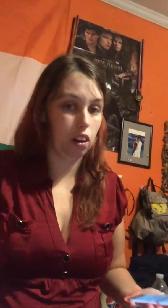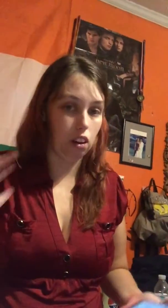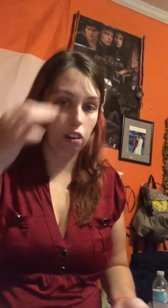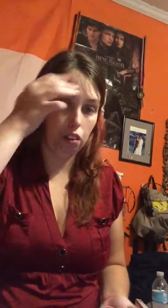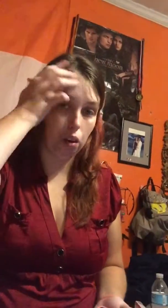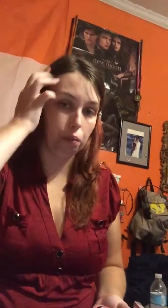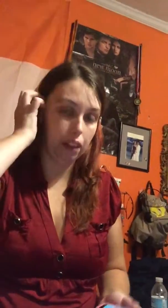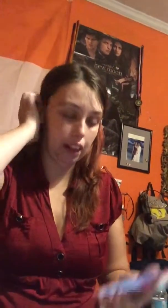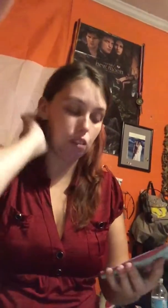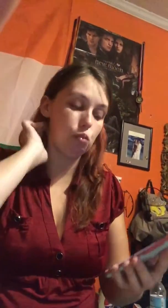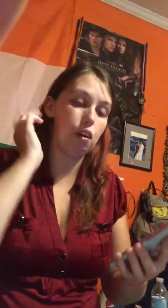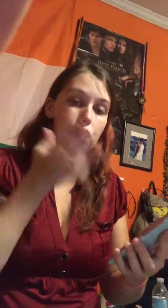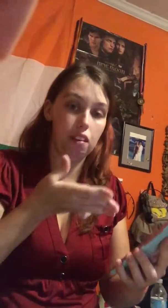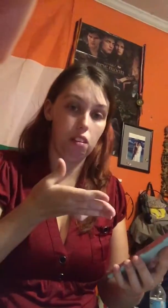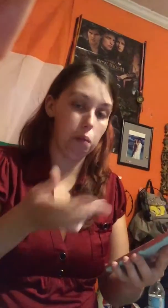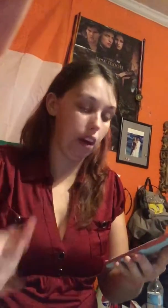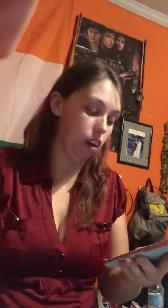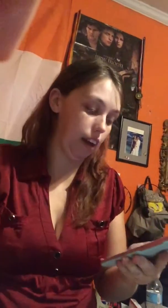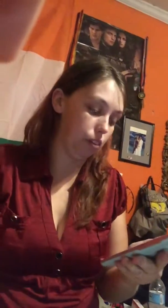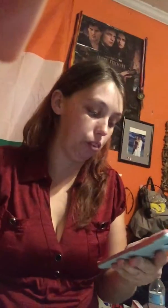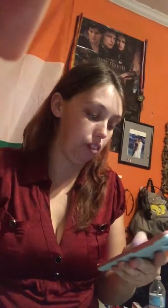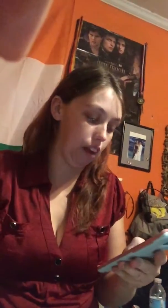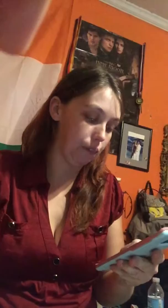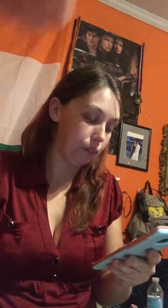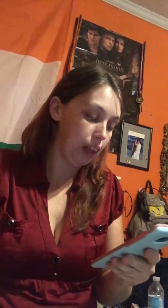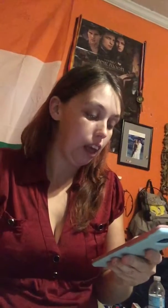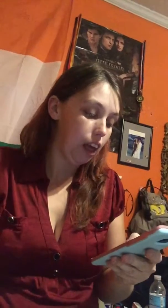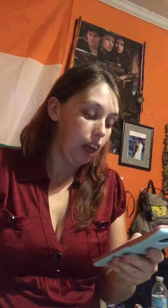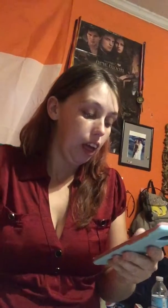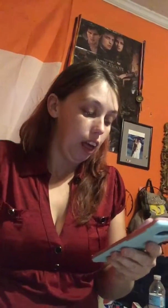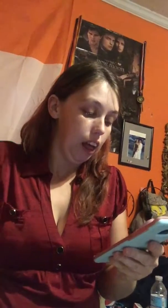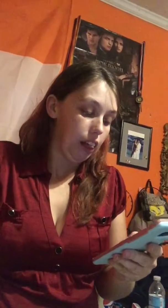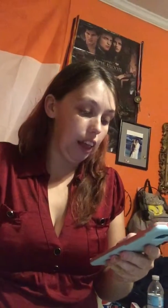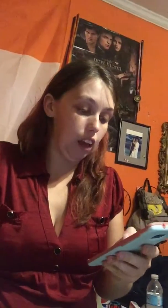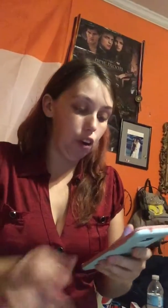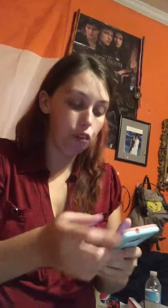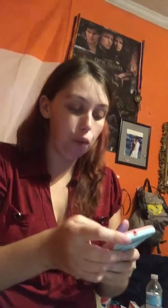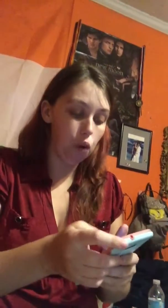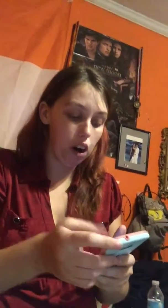I don't know. But that's a rough estimate I guess you can say. Then for